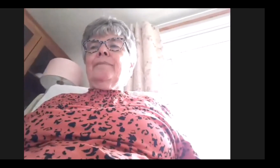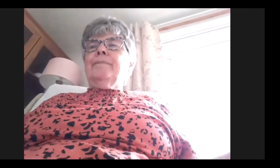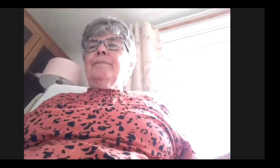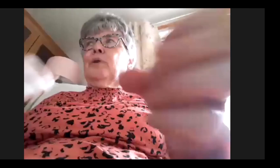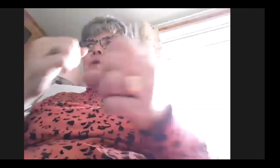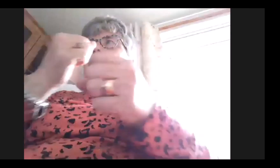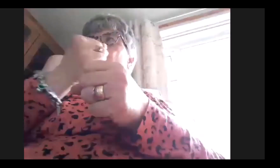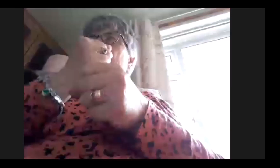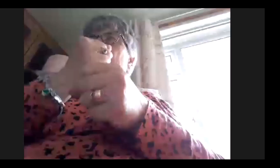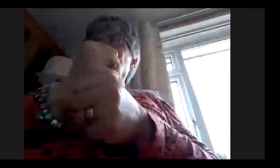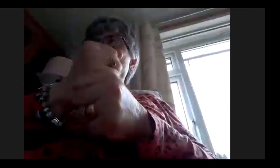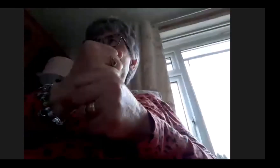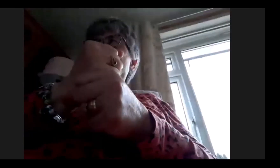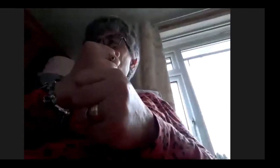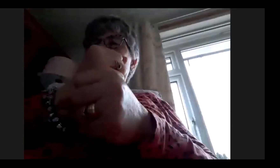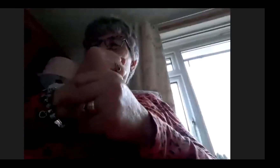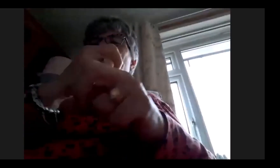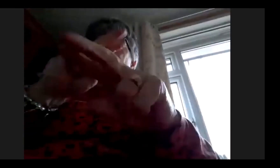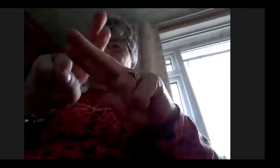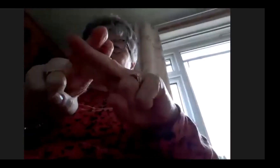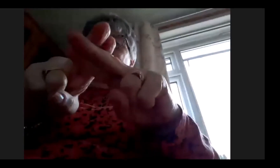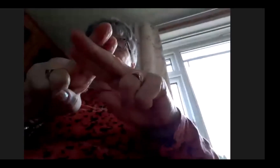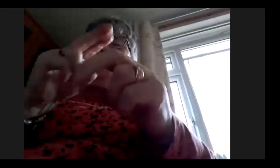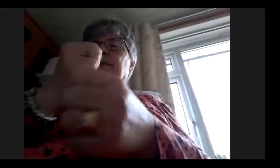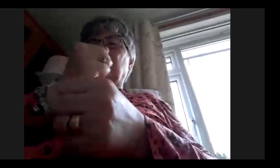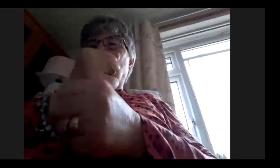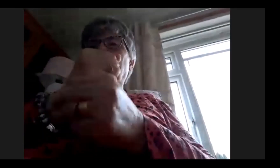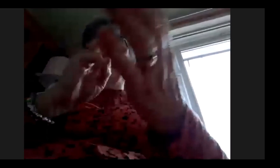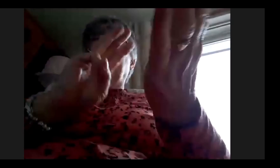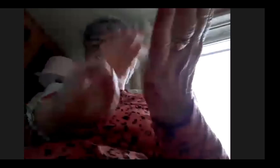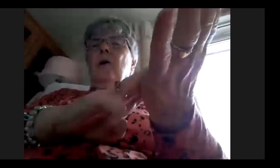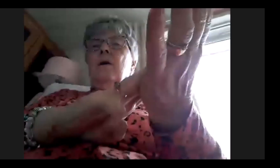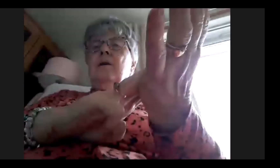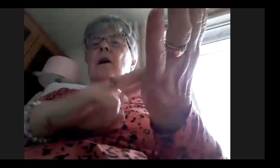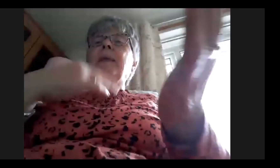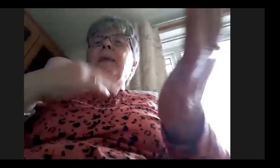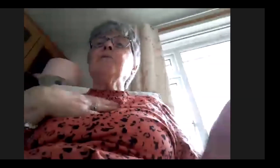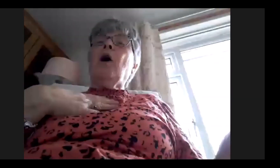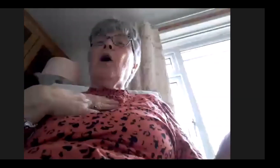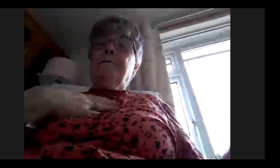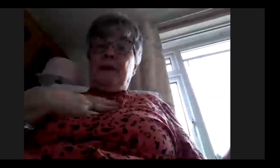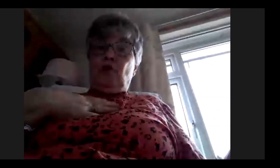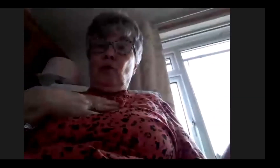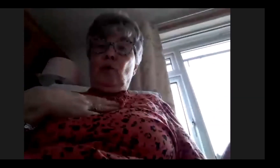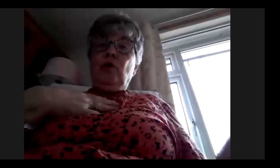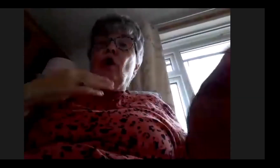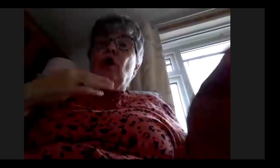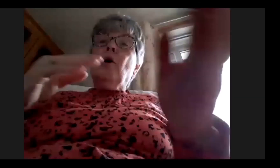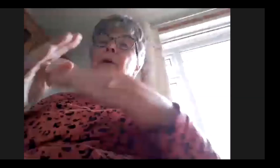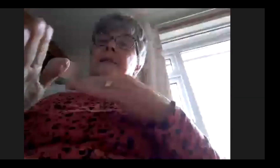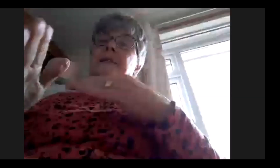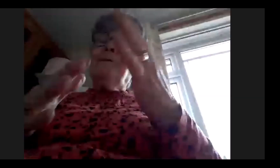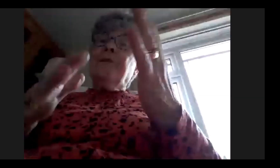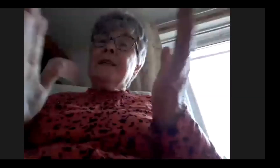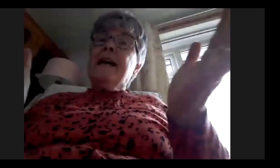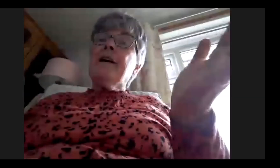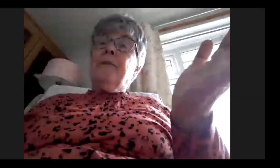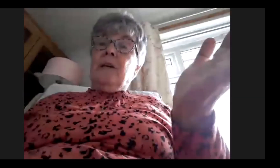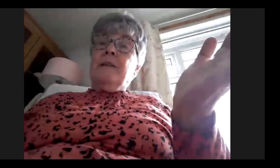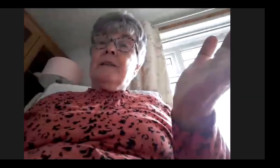But granddad, you do it. Granddad, grandma. That's what I've been taught. But in different areas, they